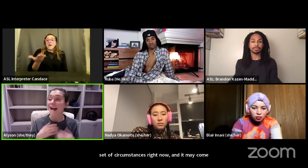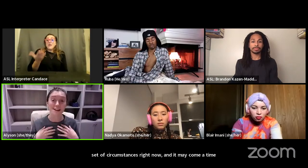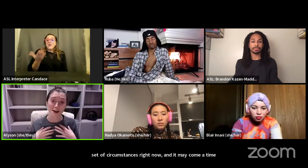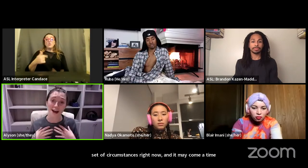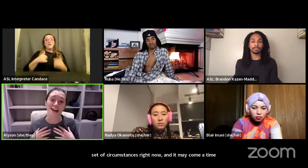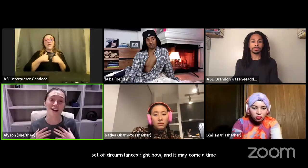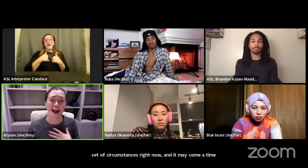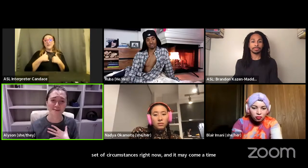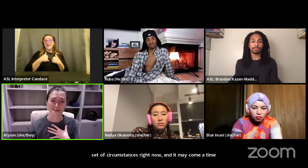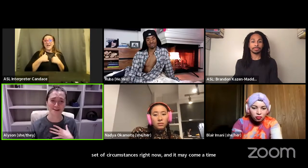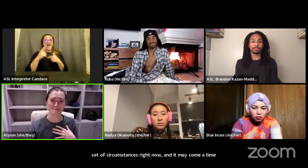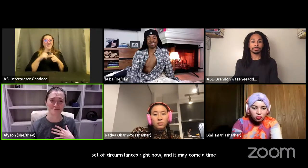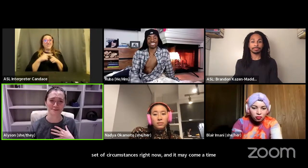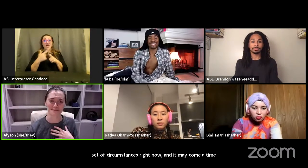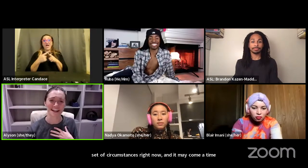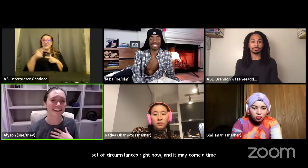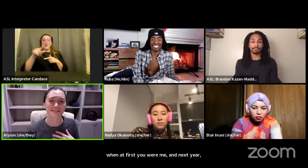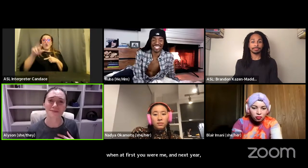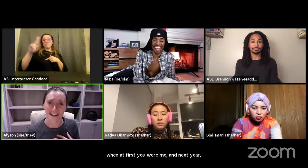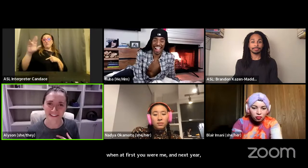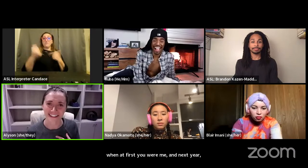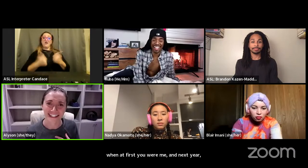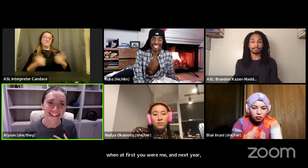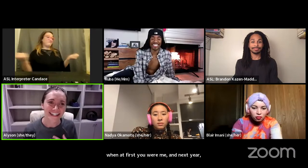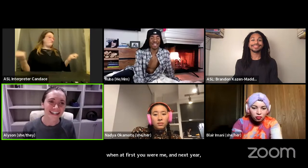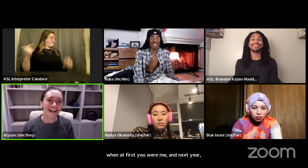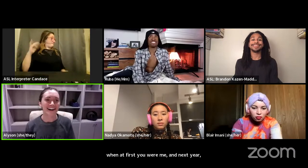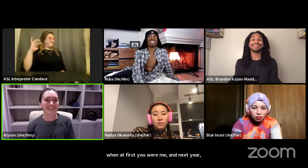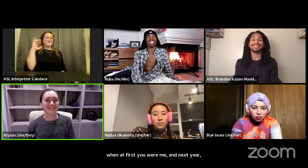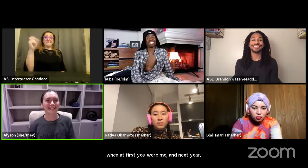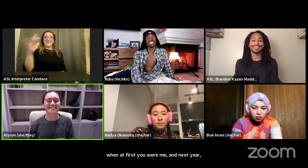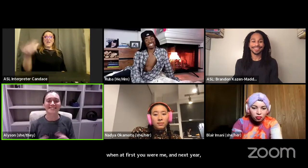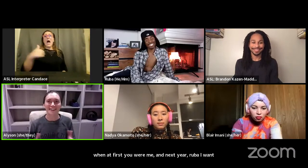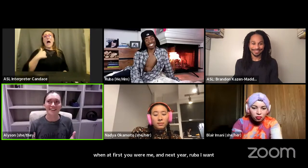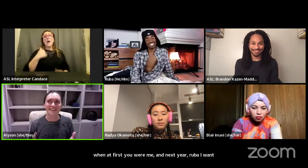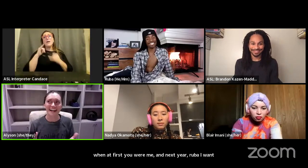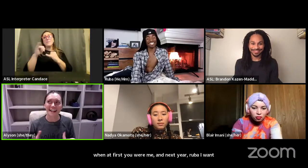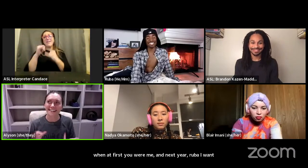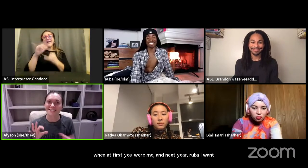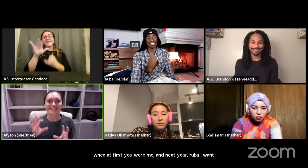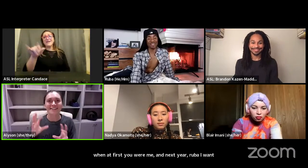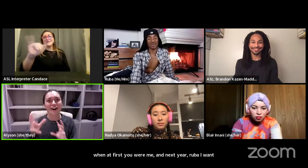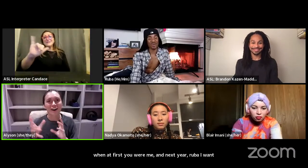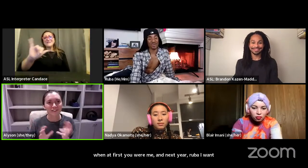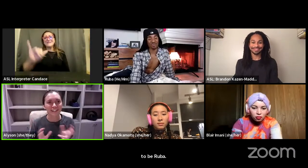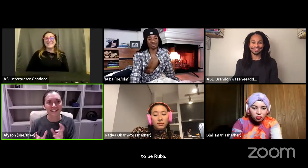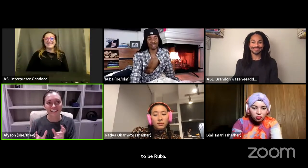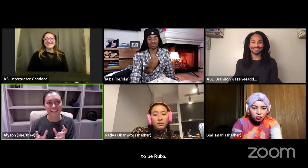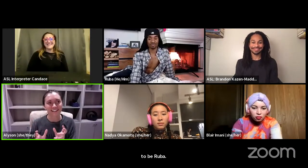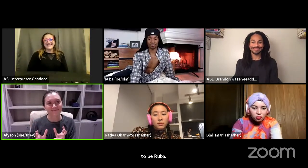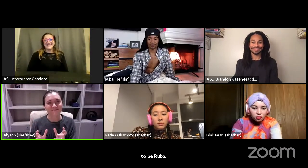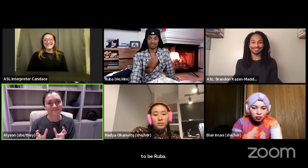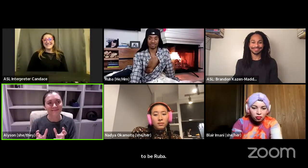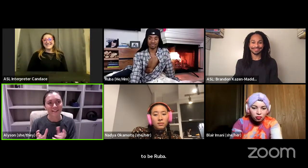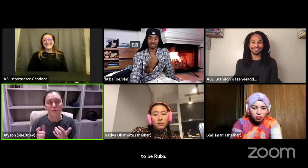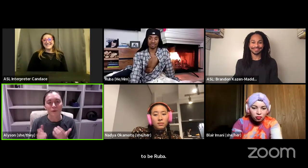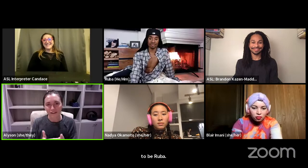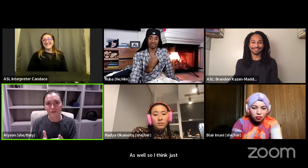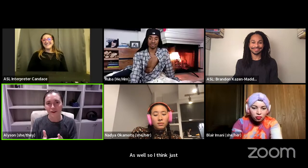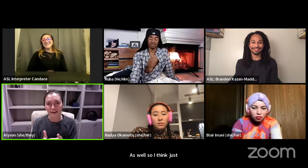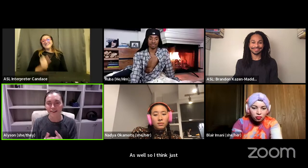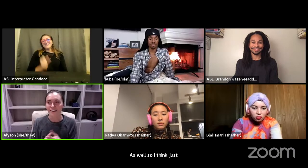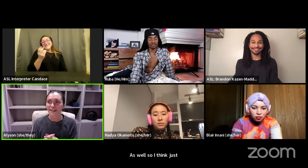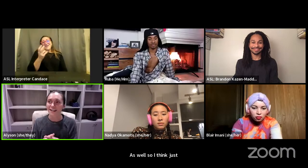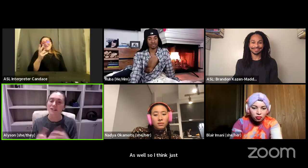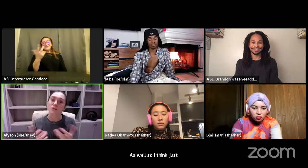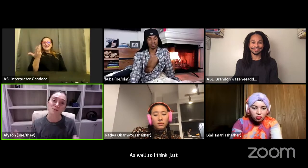Ruba. I want to be Ruba as well. So I think just honoring where